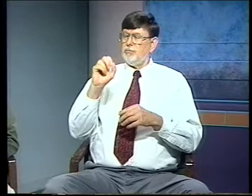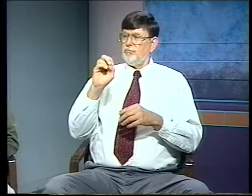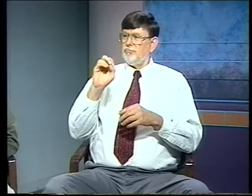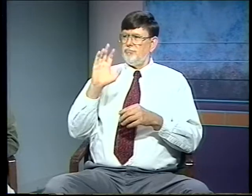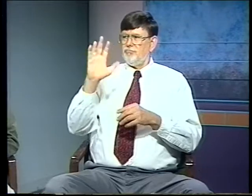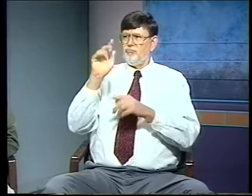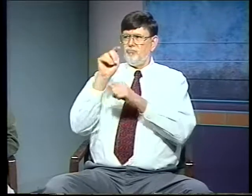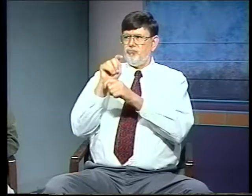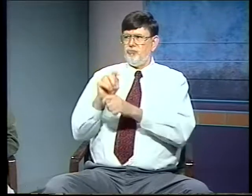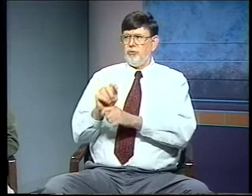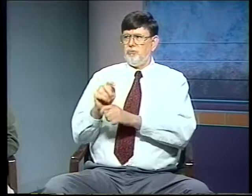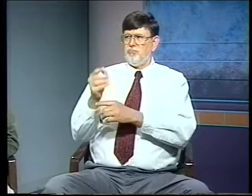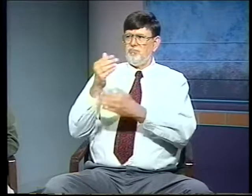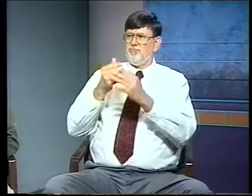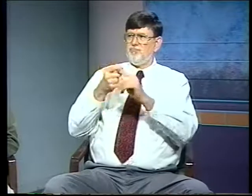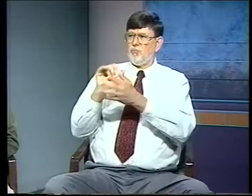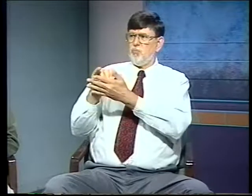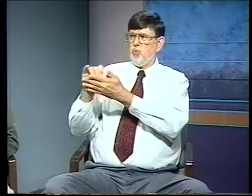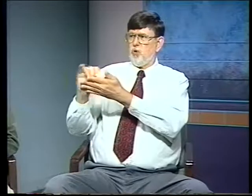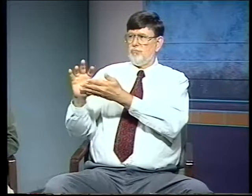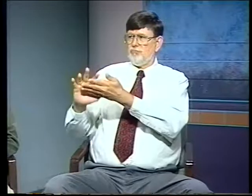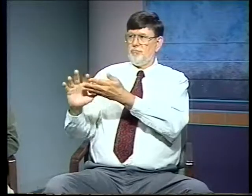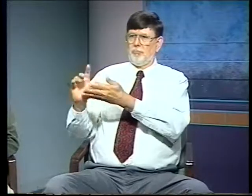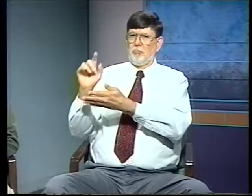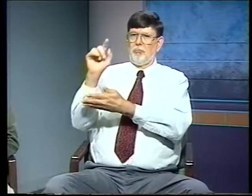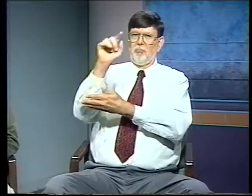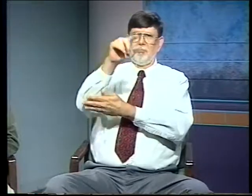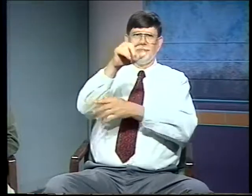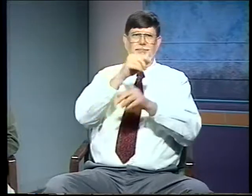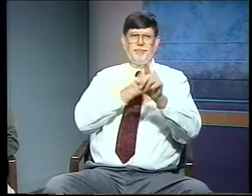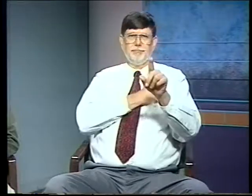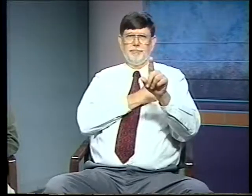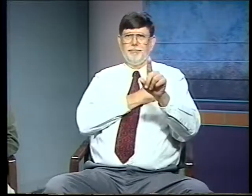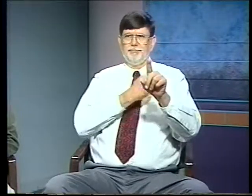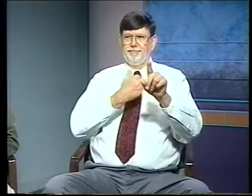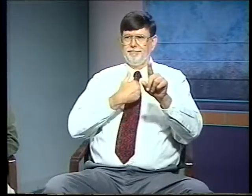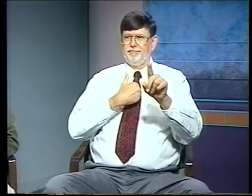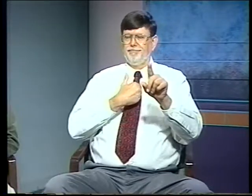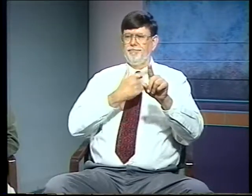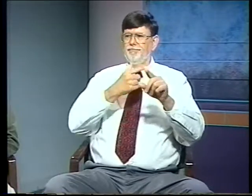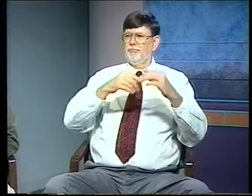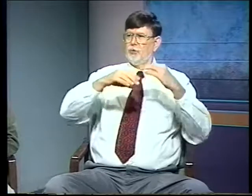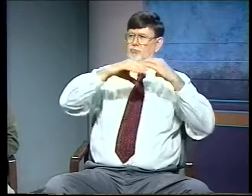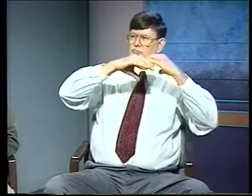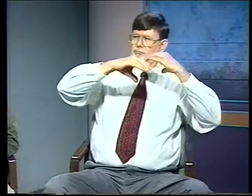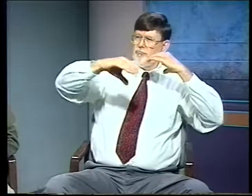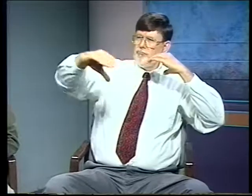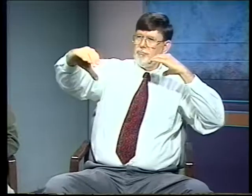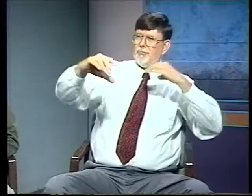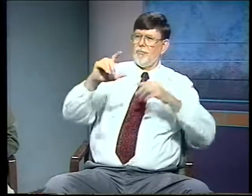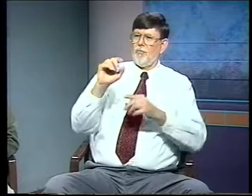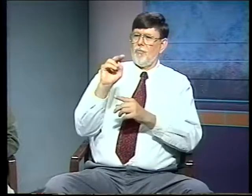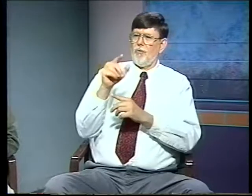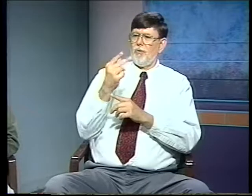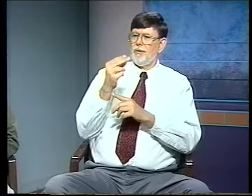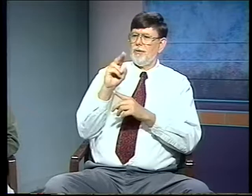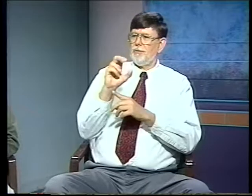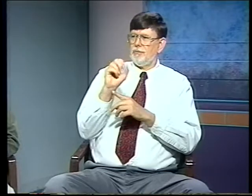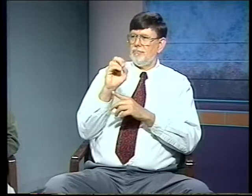They have a longhouse in their tradition. Those people were from New York, and this band had moved